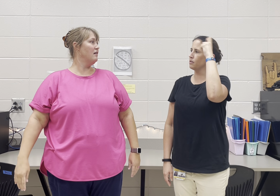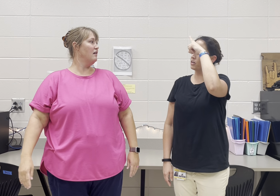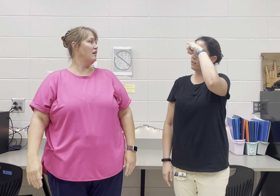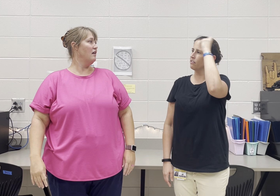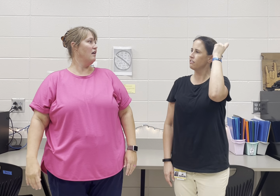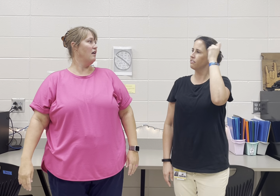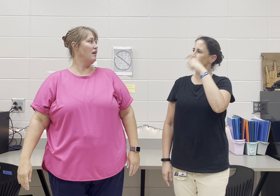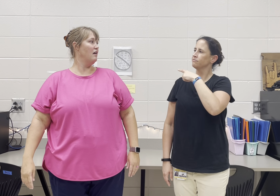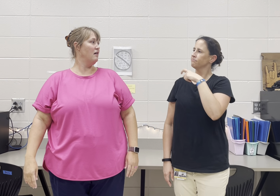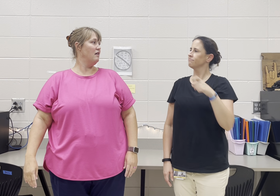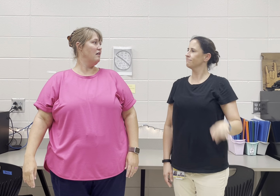summer?